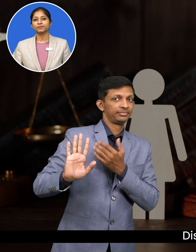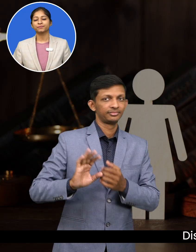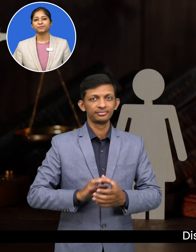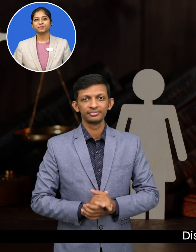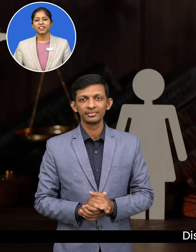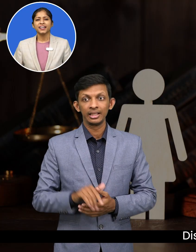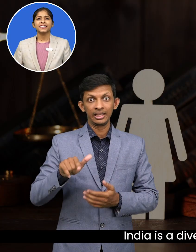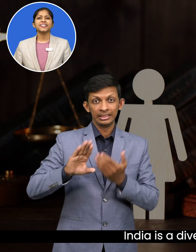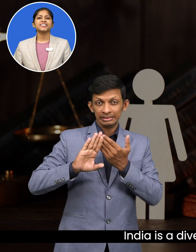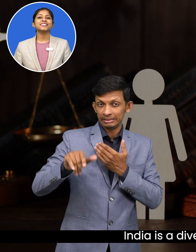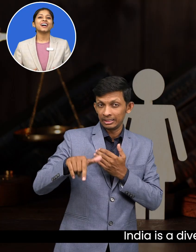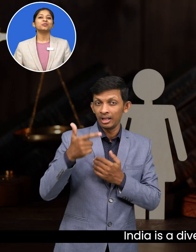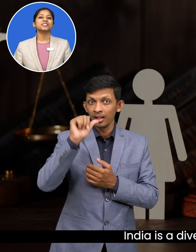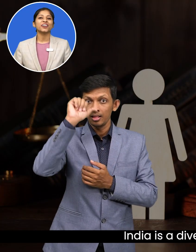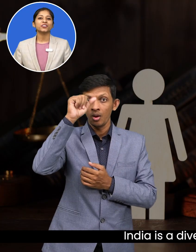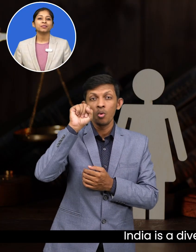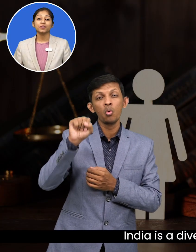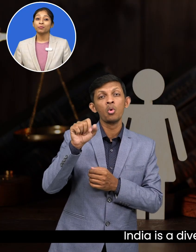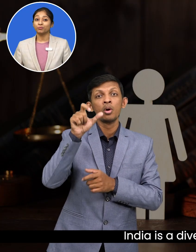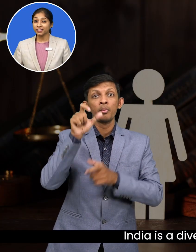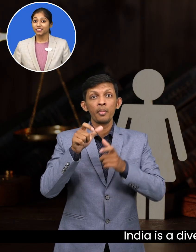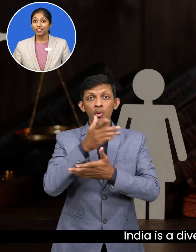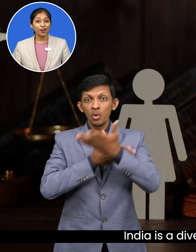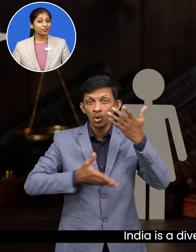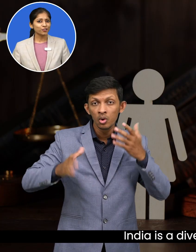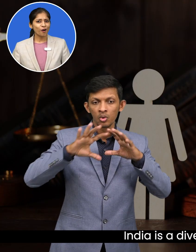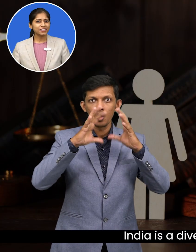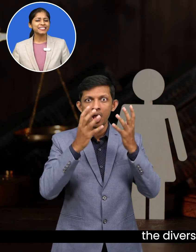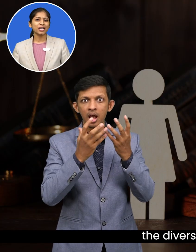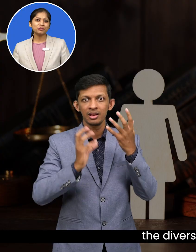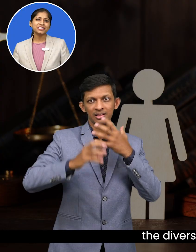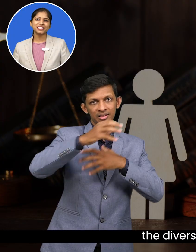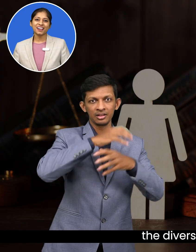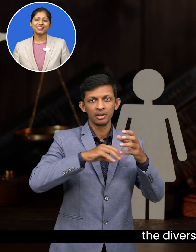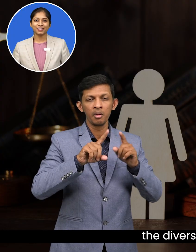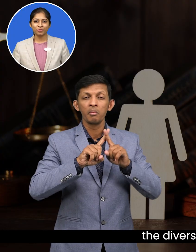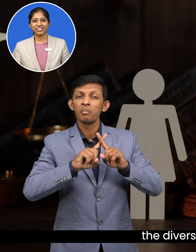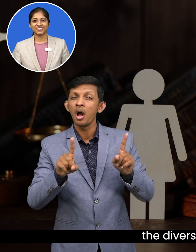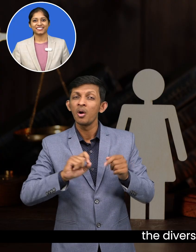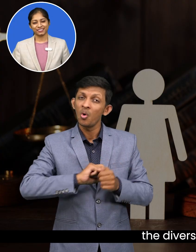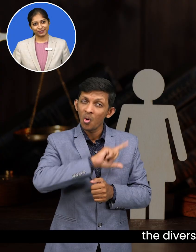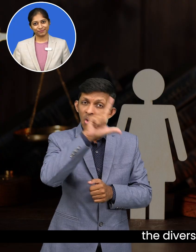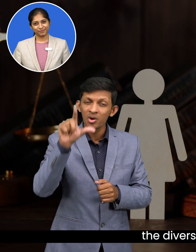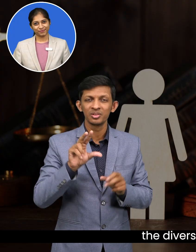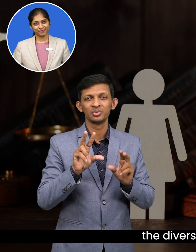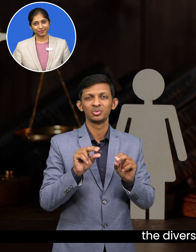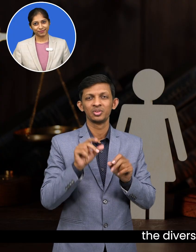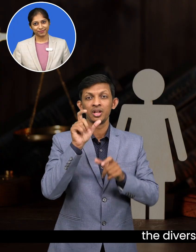Discrimination. India is a diverse country, but not all the diversities are celebrated.